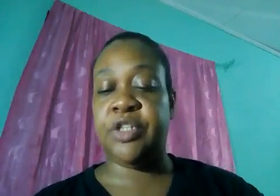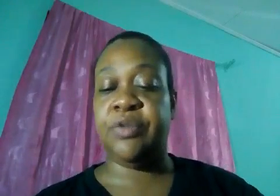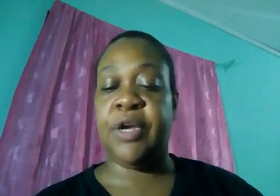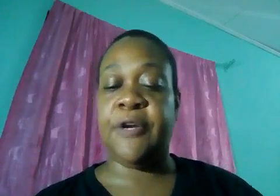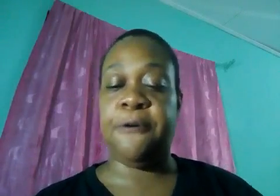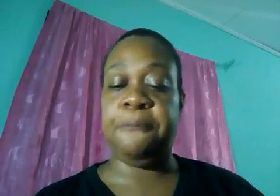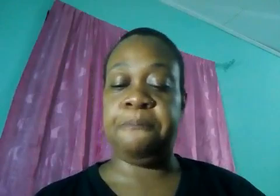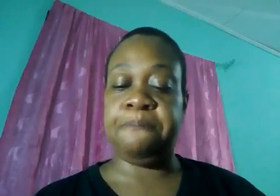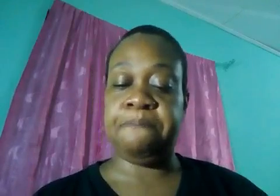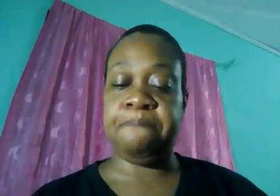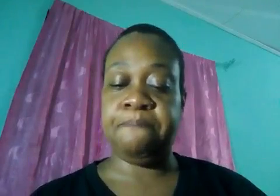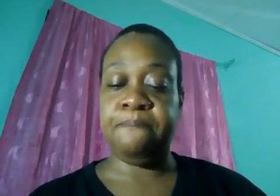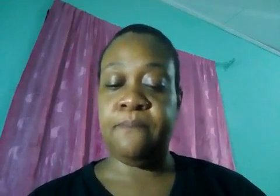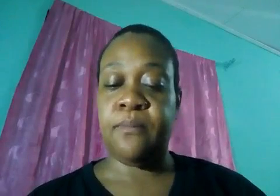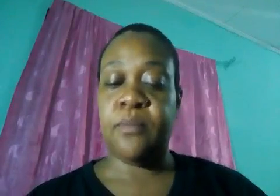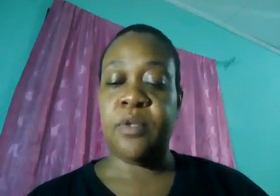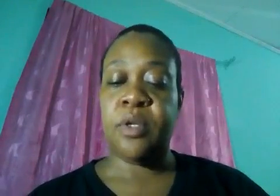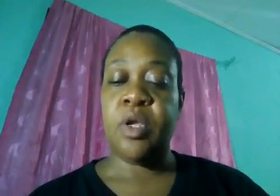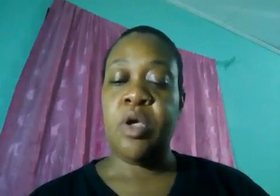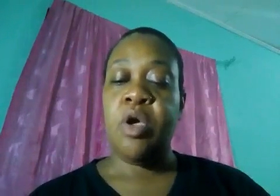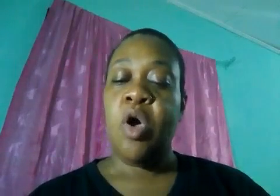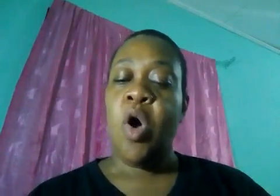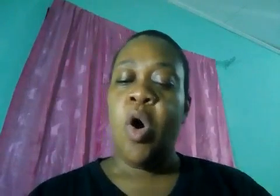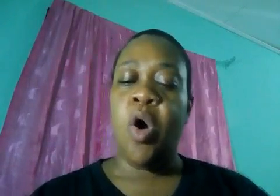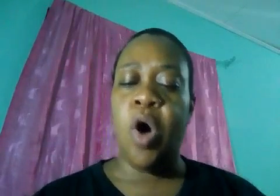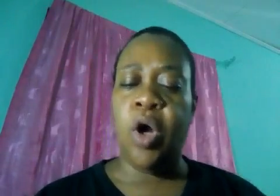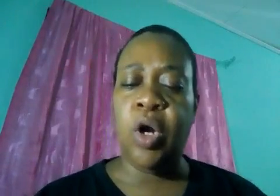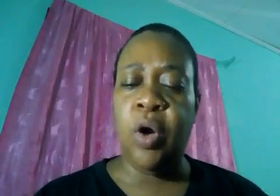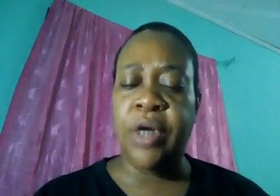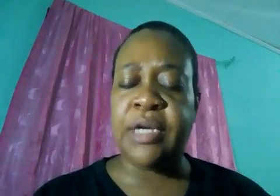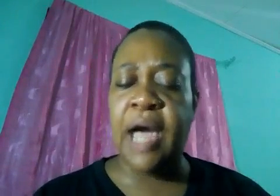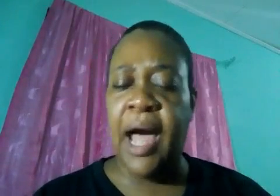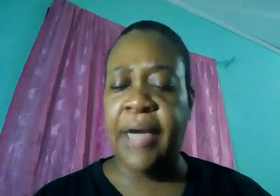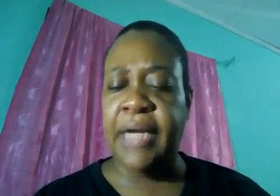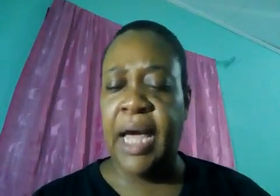now. Oh Lord God Yahweh,